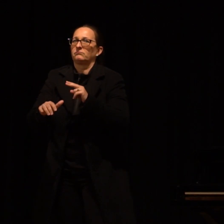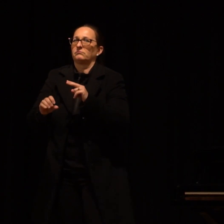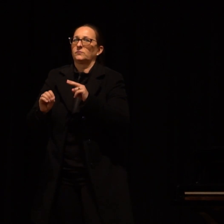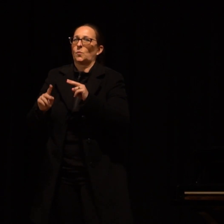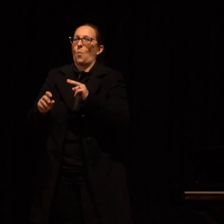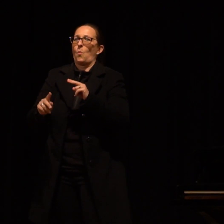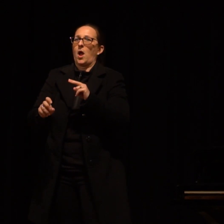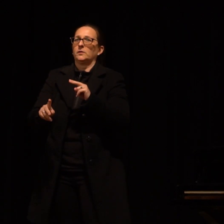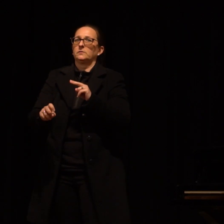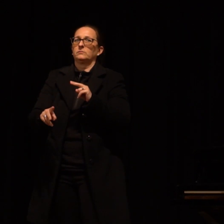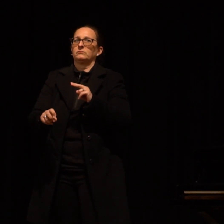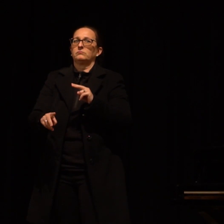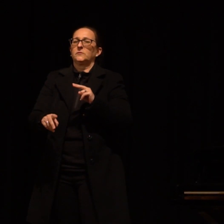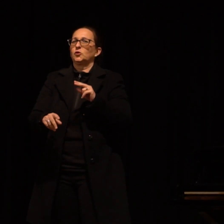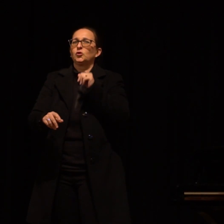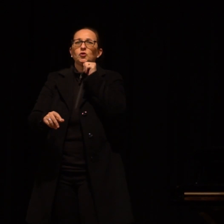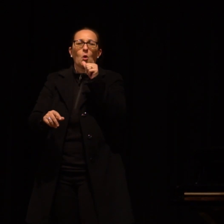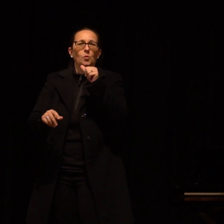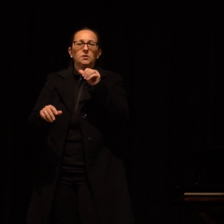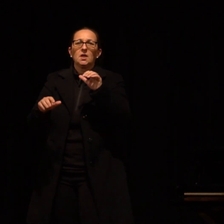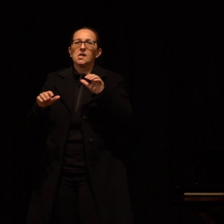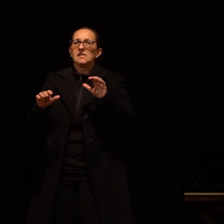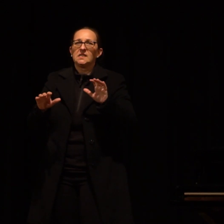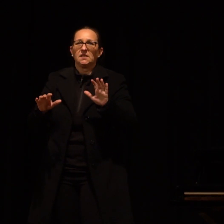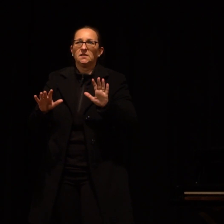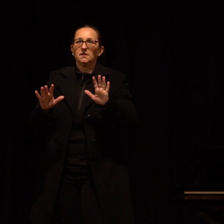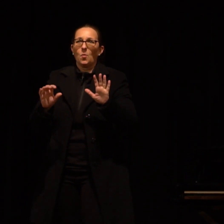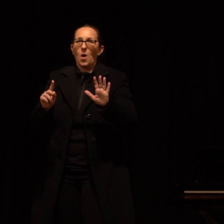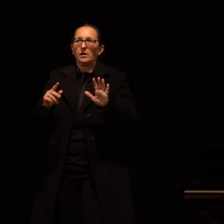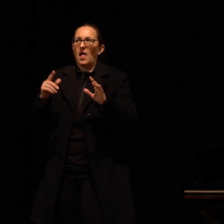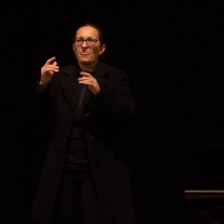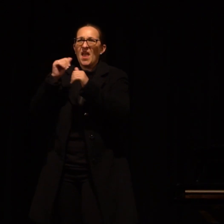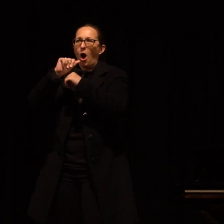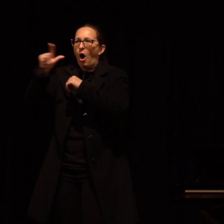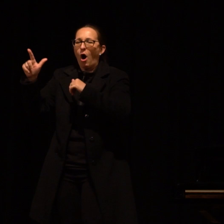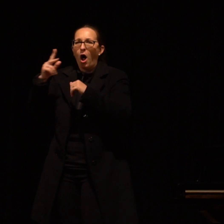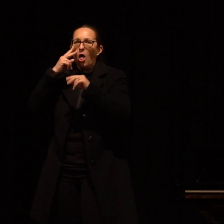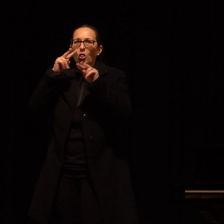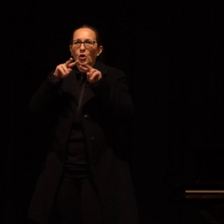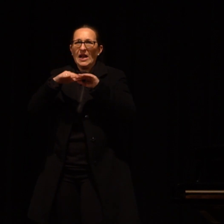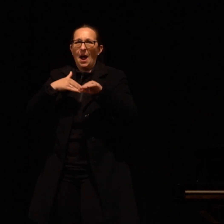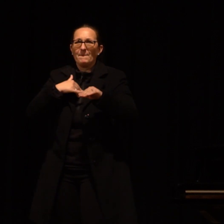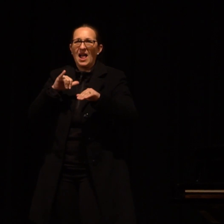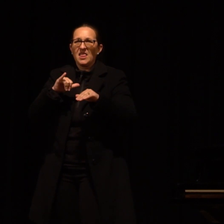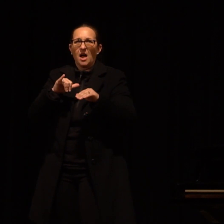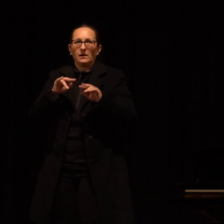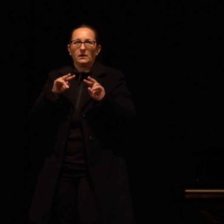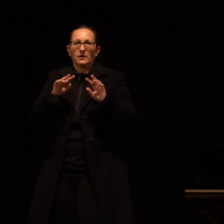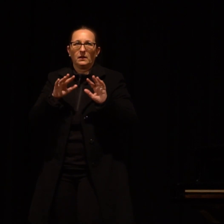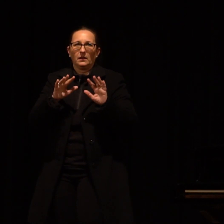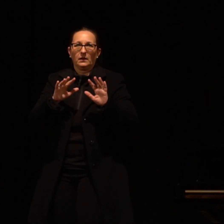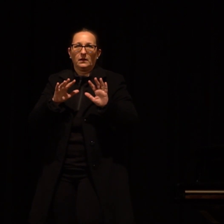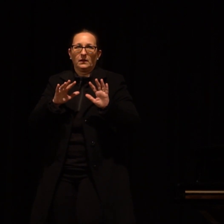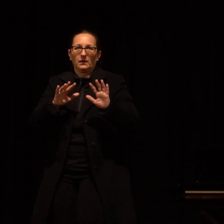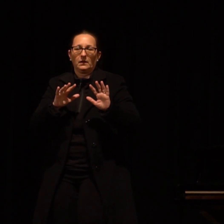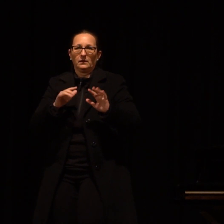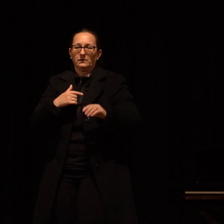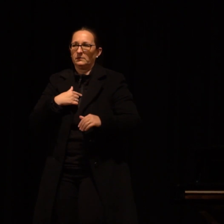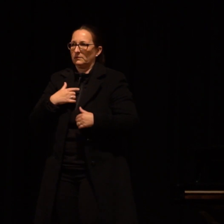And she said, don't move your mouth. Don't do that. Don't move your mouth. They're all looking at me in a state of